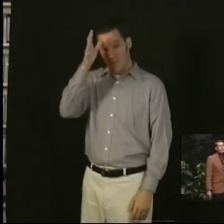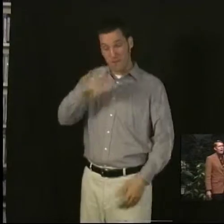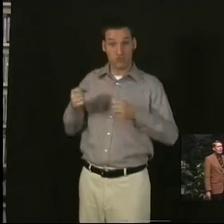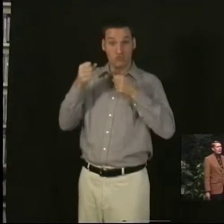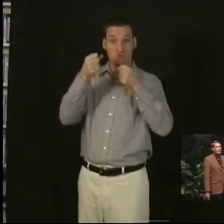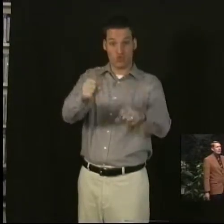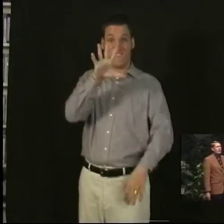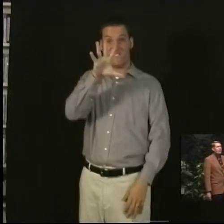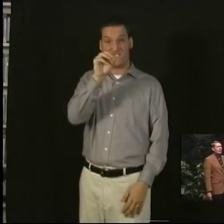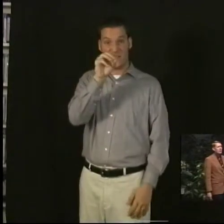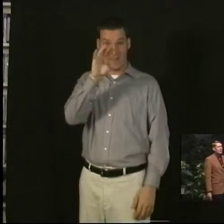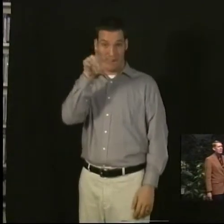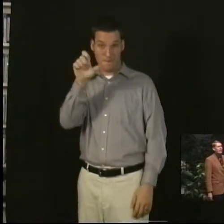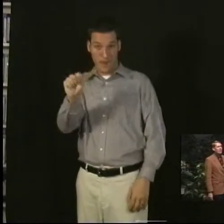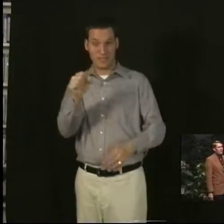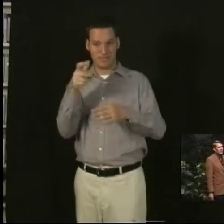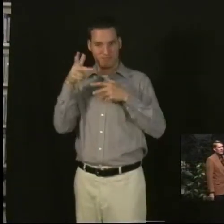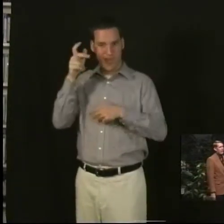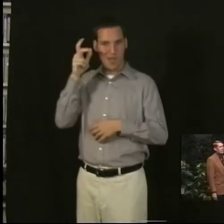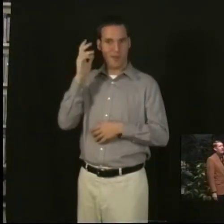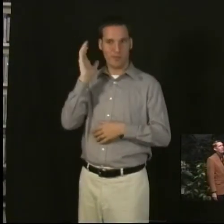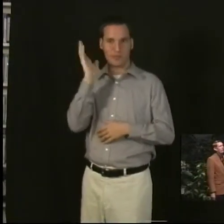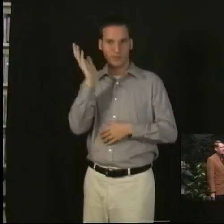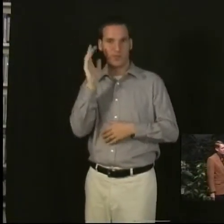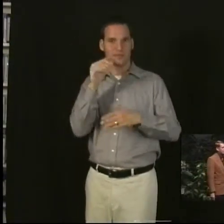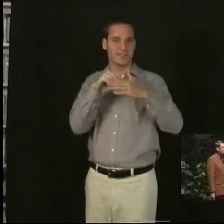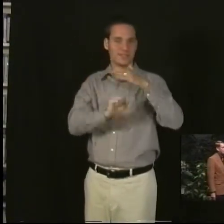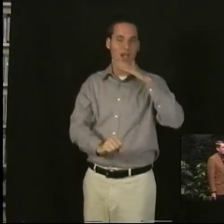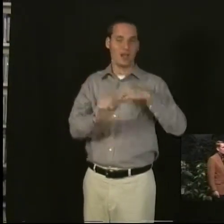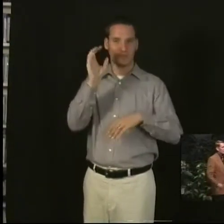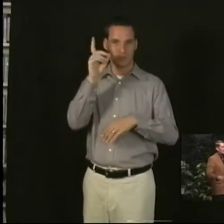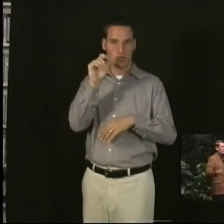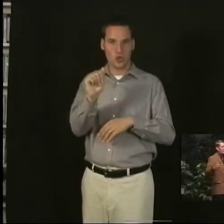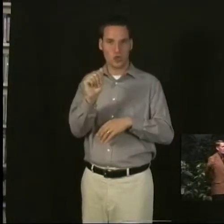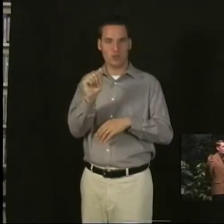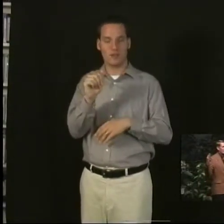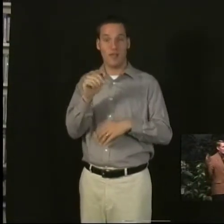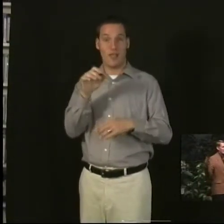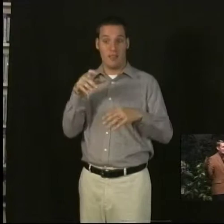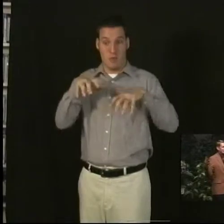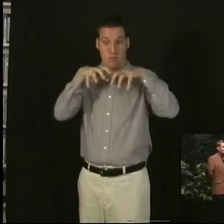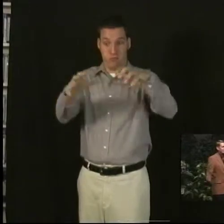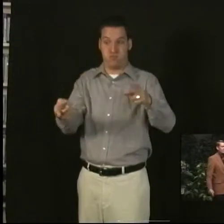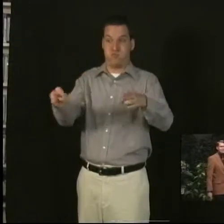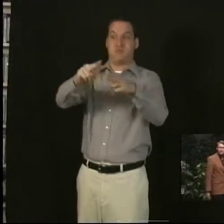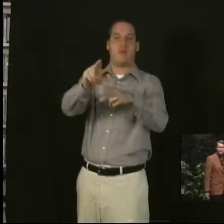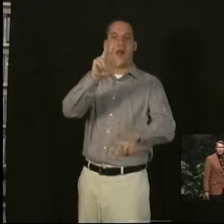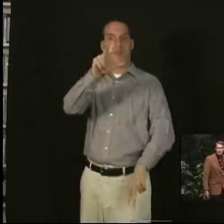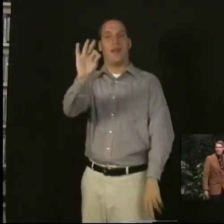50 miles one way that night to hear me speak in Union Center, South Dakota. The crowd swelled to 39.